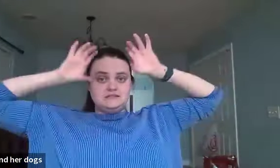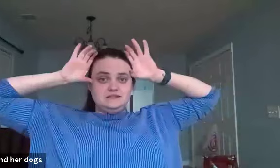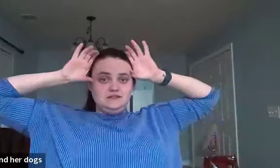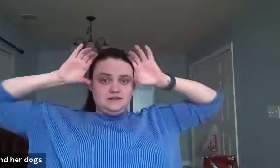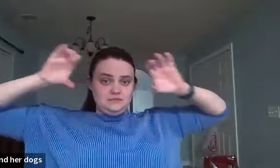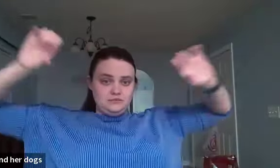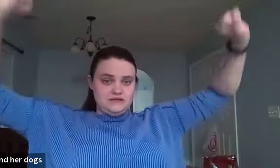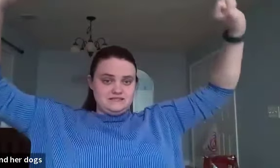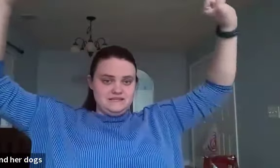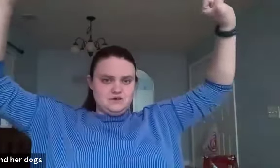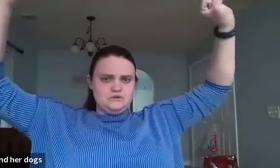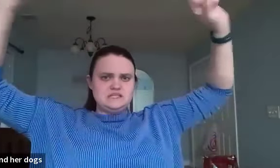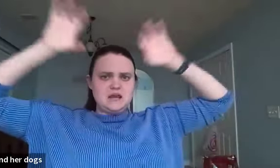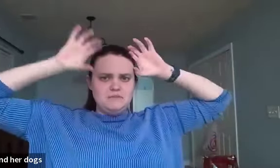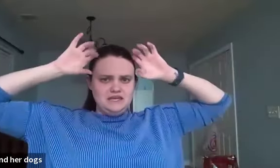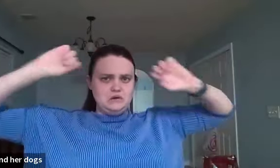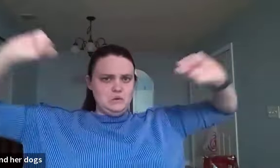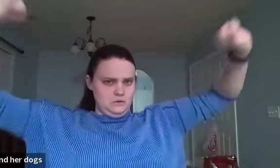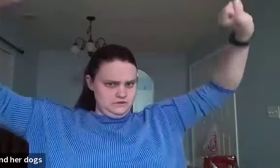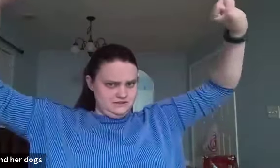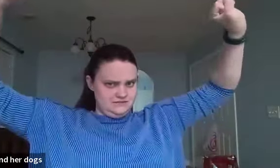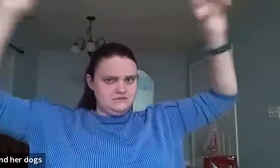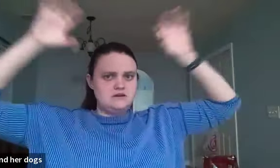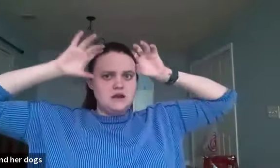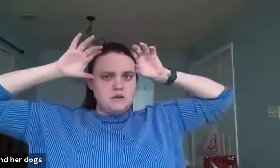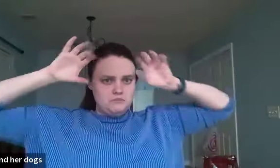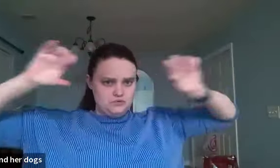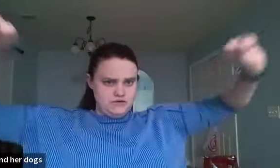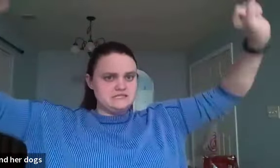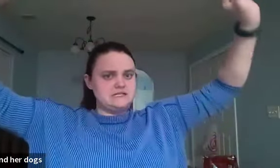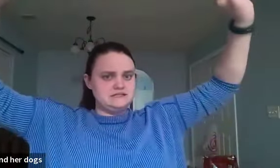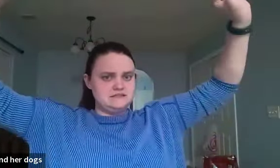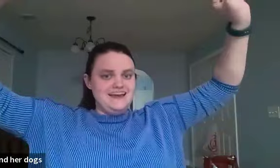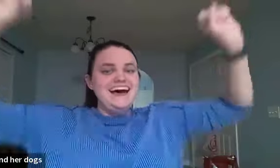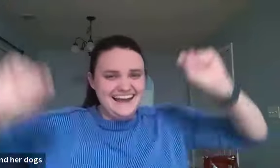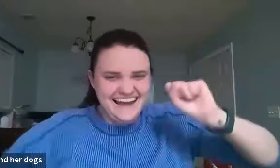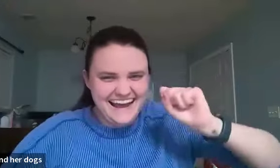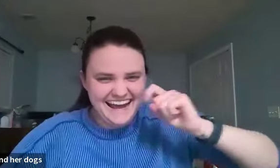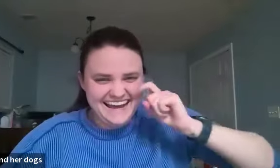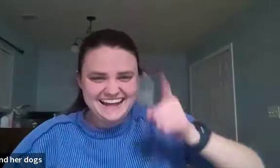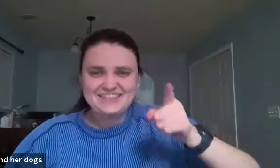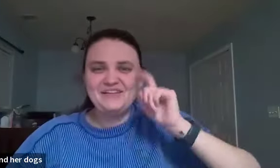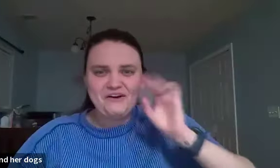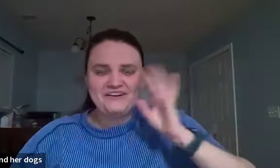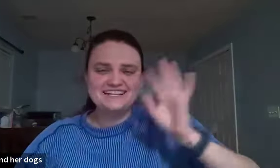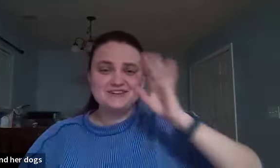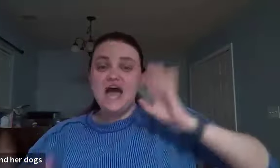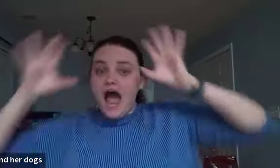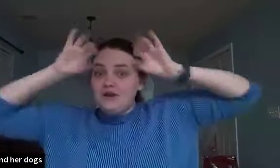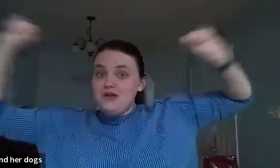S. Resident. It's almost like making horns. Resident. Oh, look on his face. I